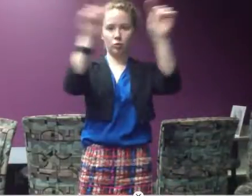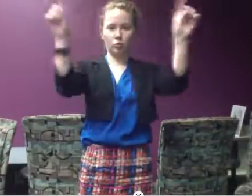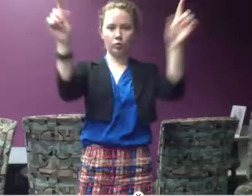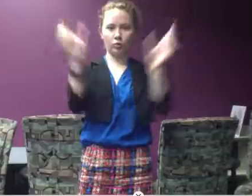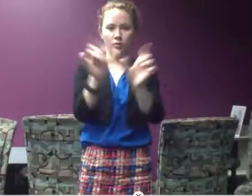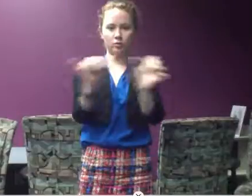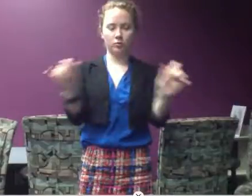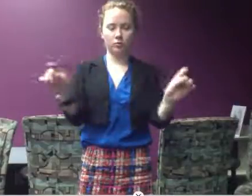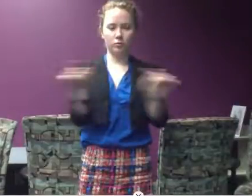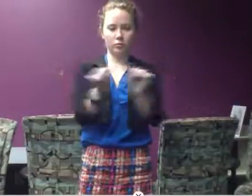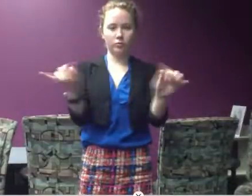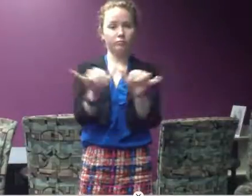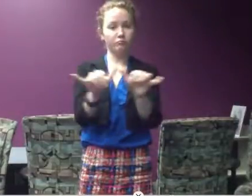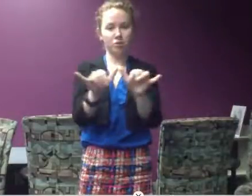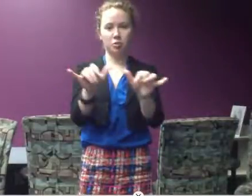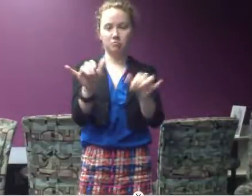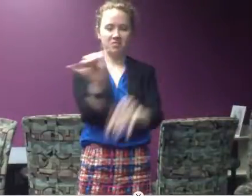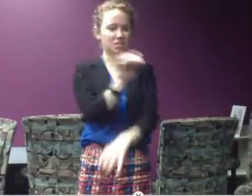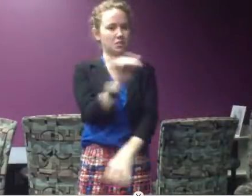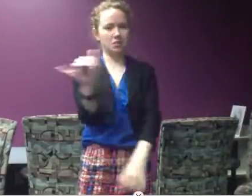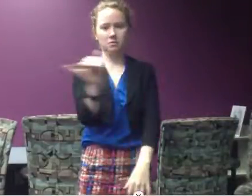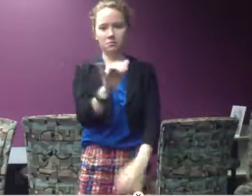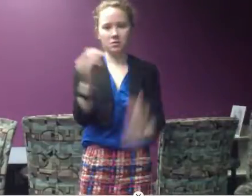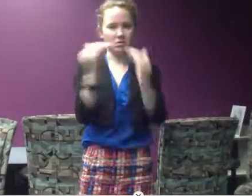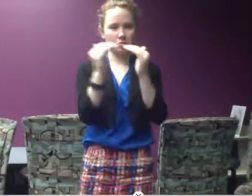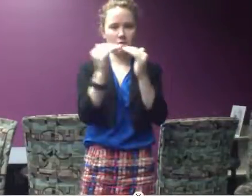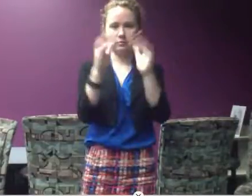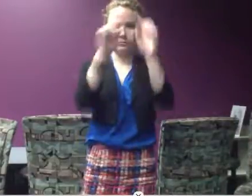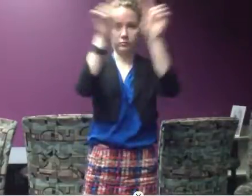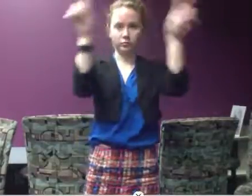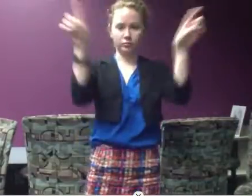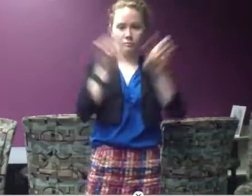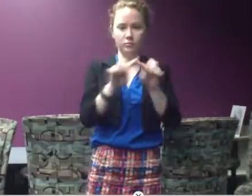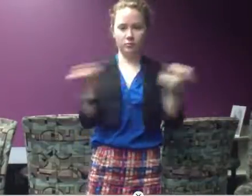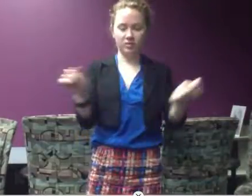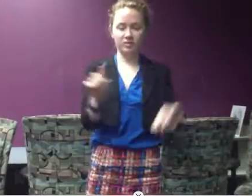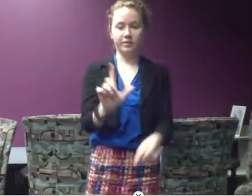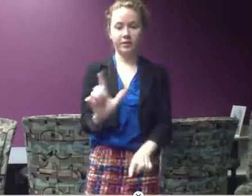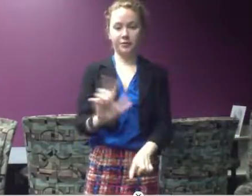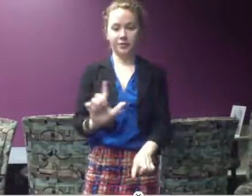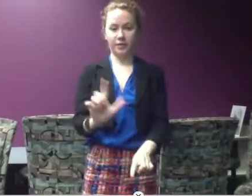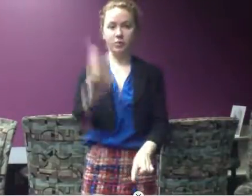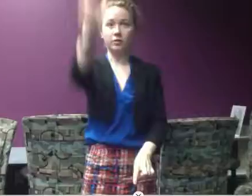So the top and the bottom are the same size, they're equal.